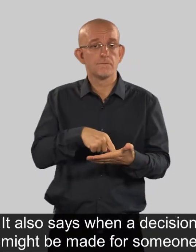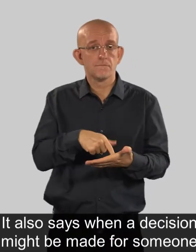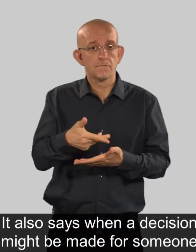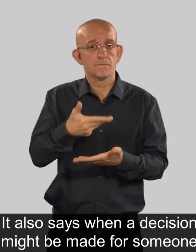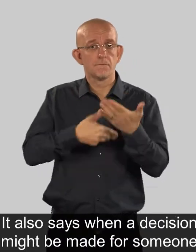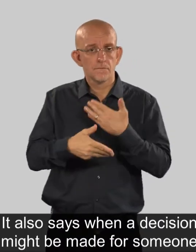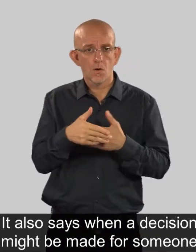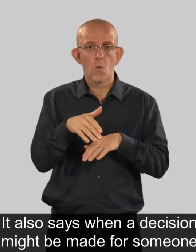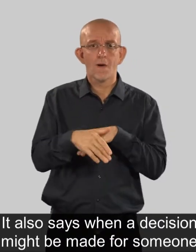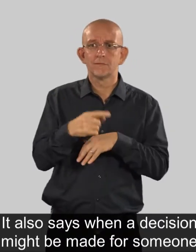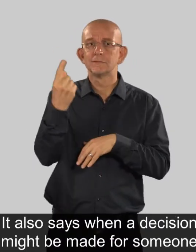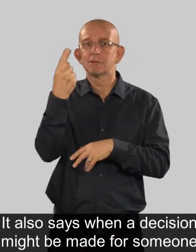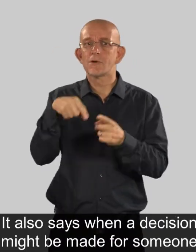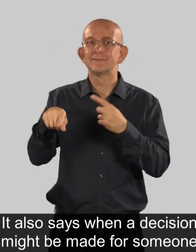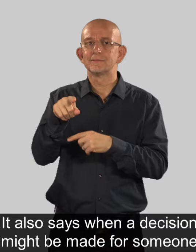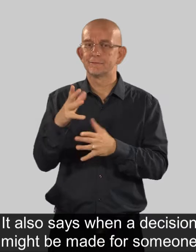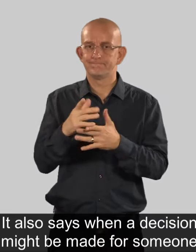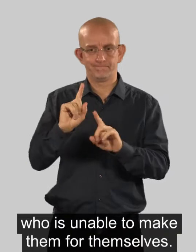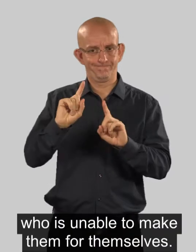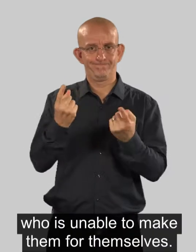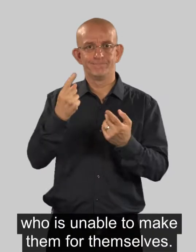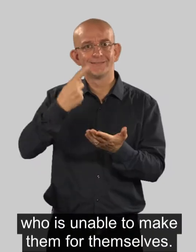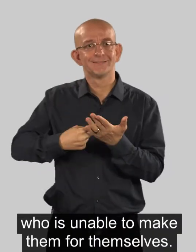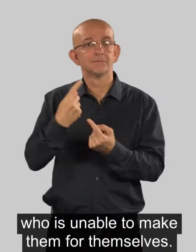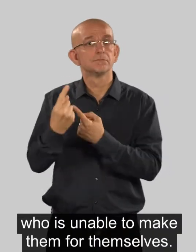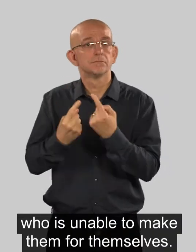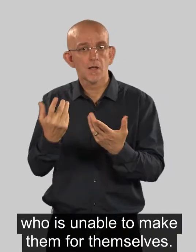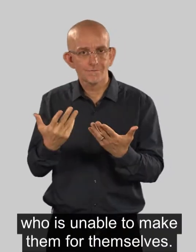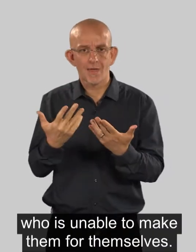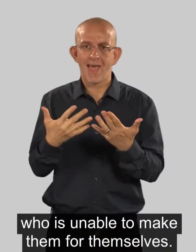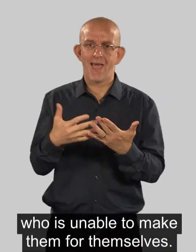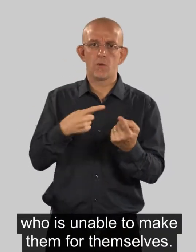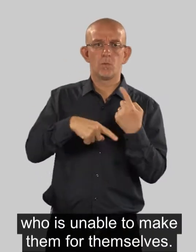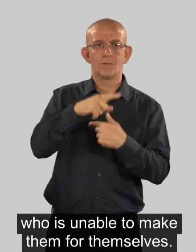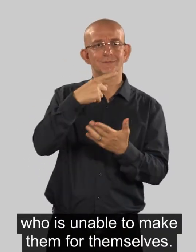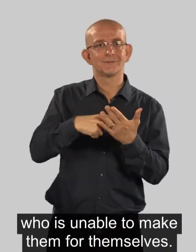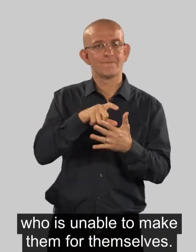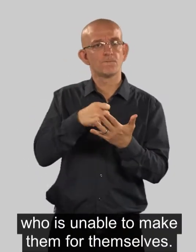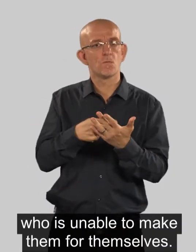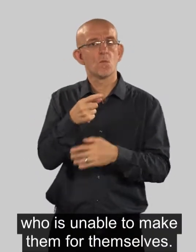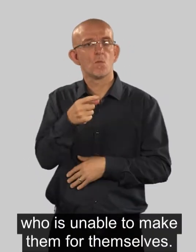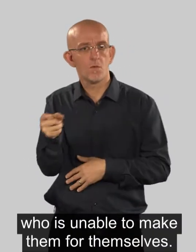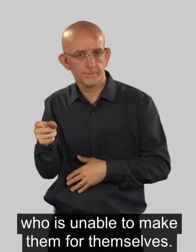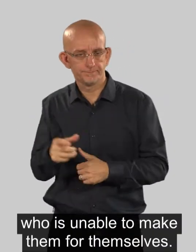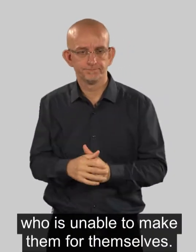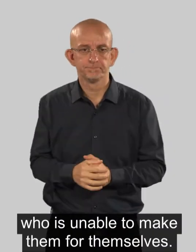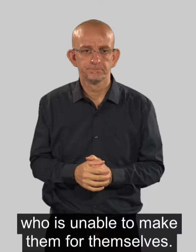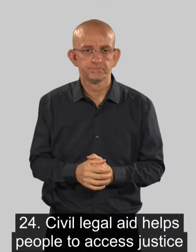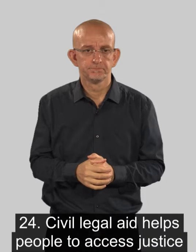It also says when a decision might be made for someone who is unable to make them for